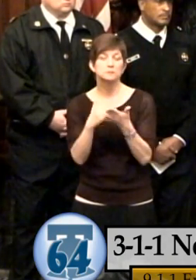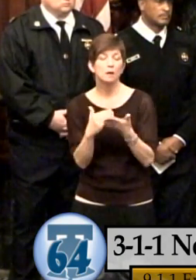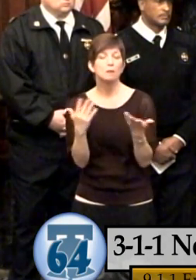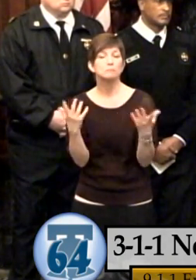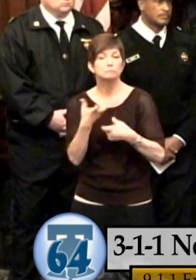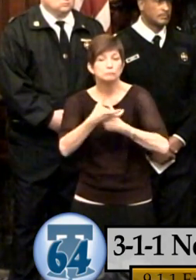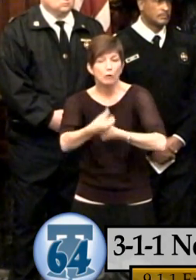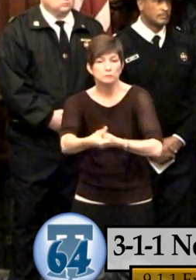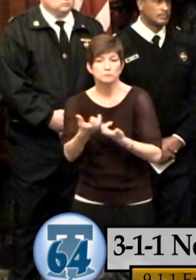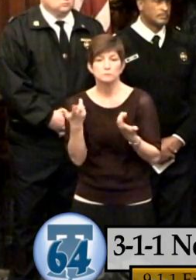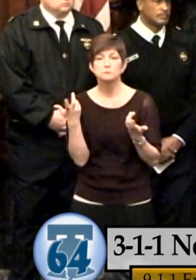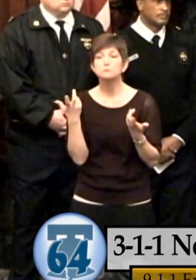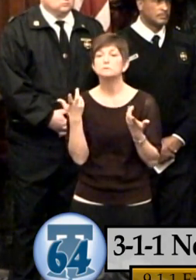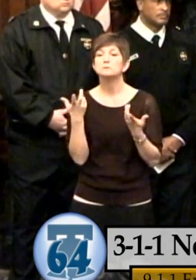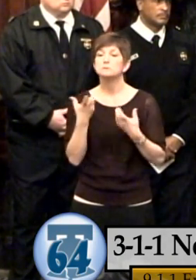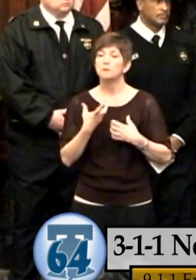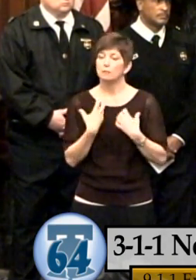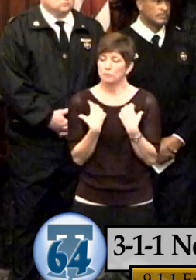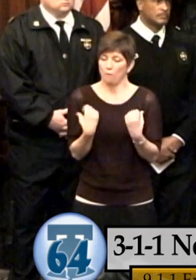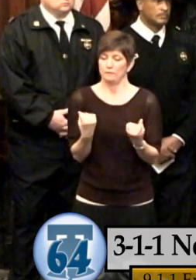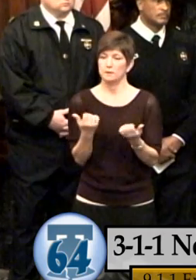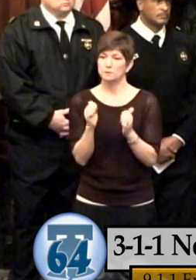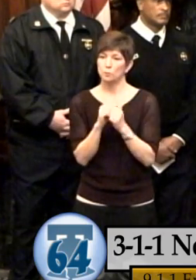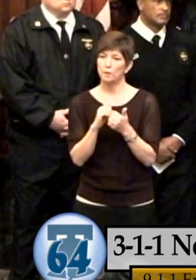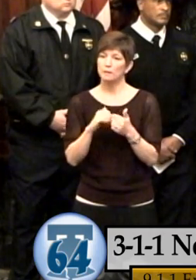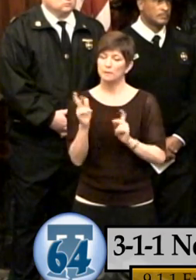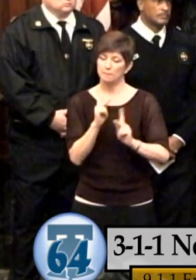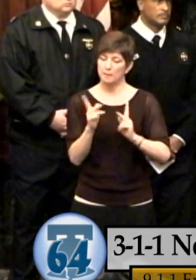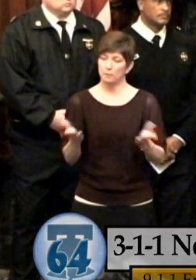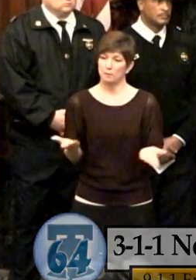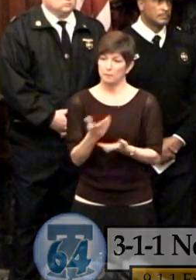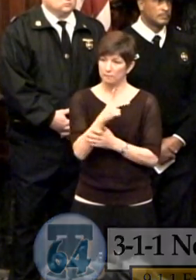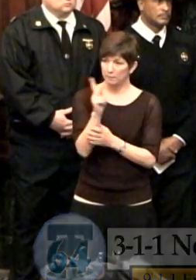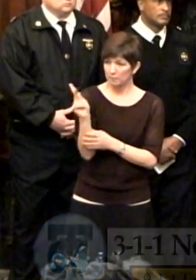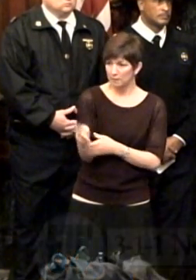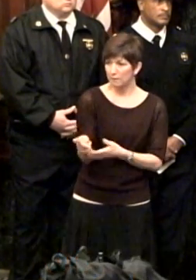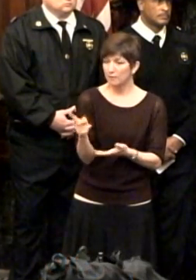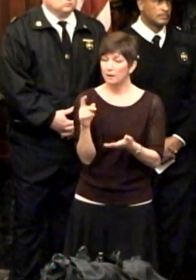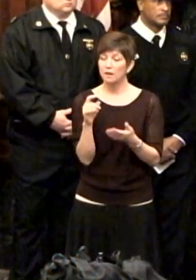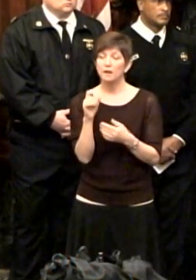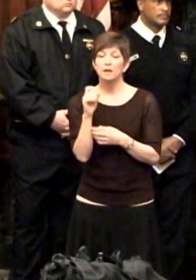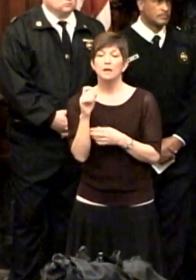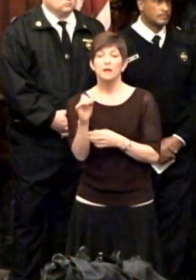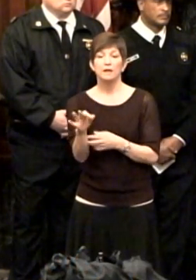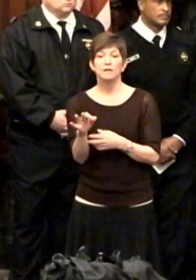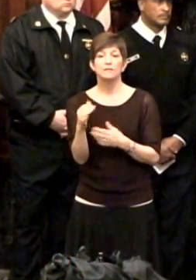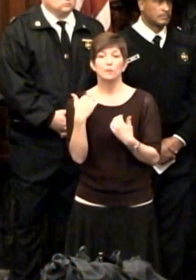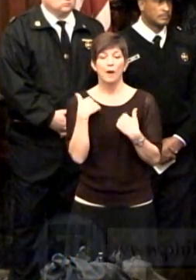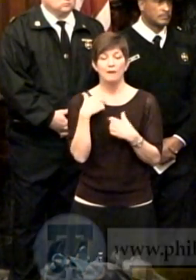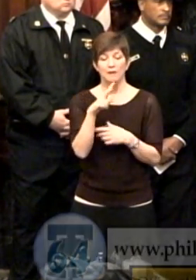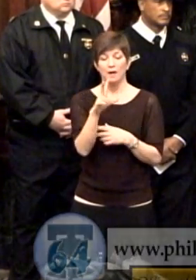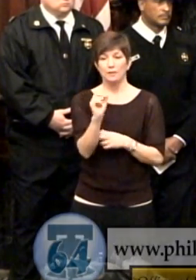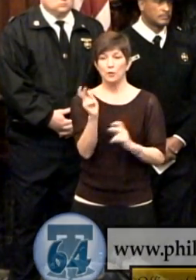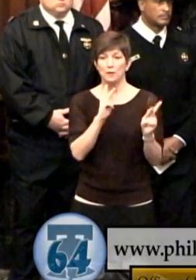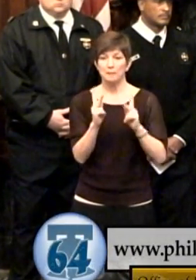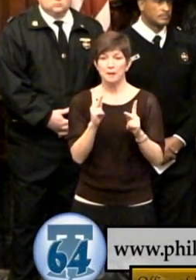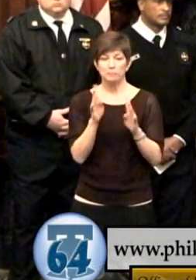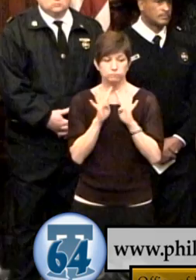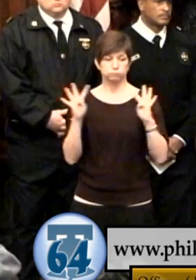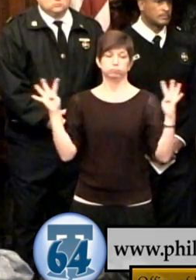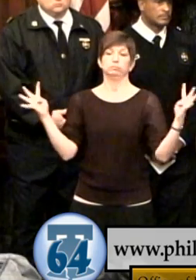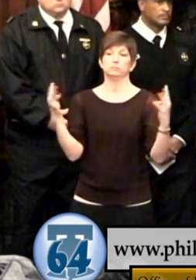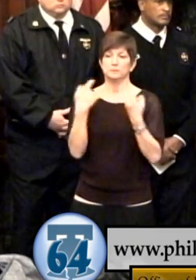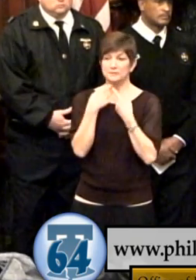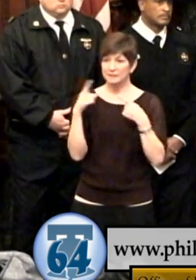of trust and confidence with the citizens of the city that if you have, 30 people standing at a press conference telling